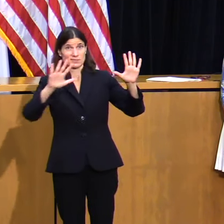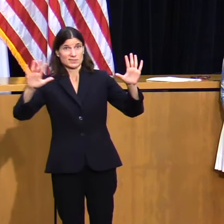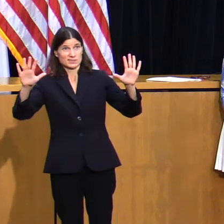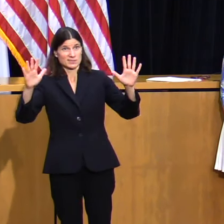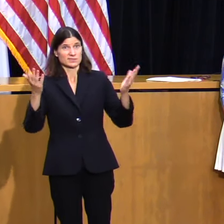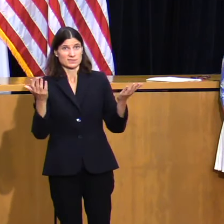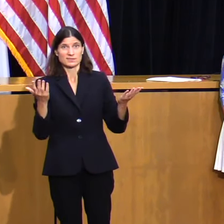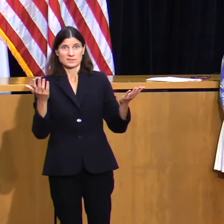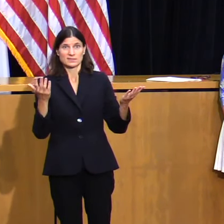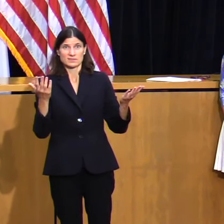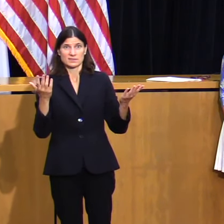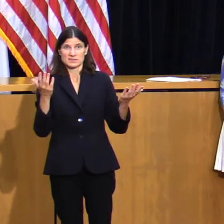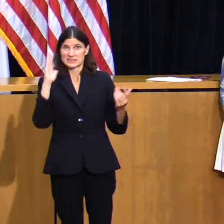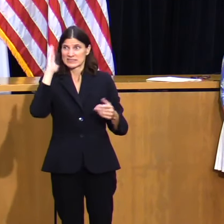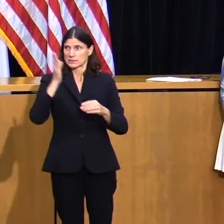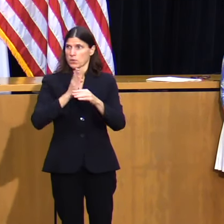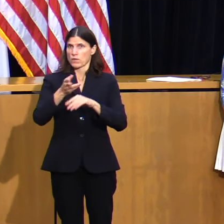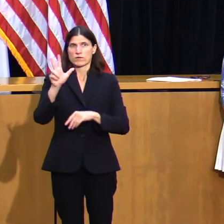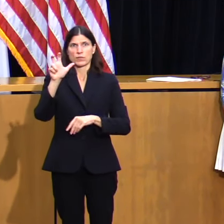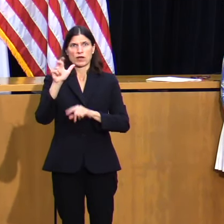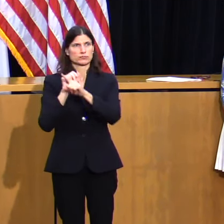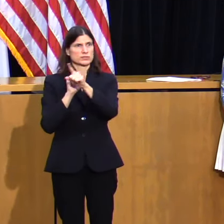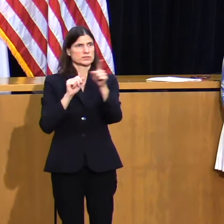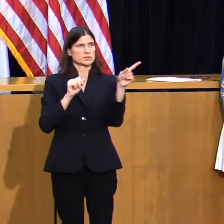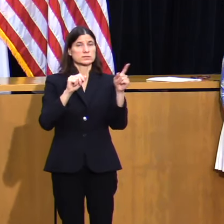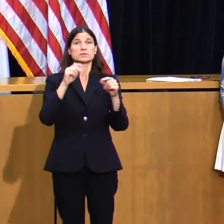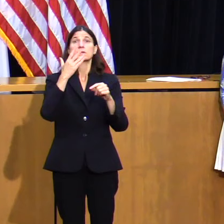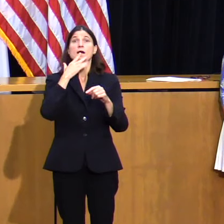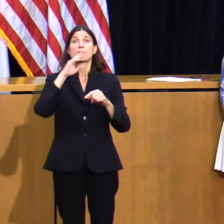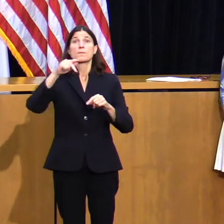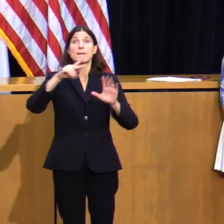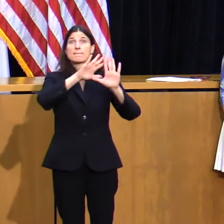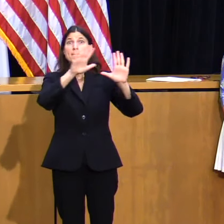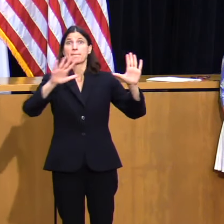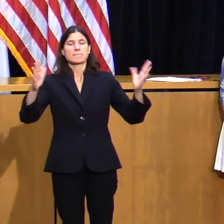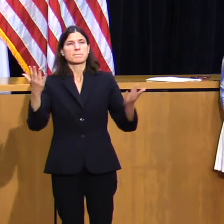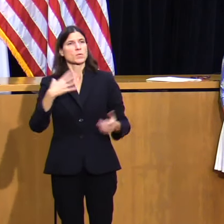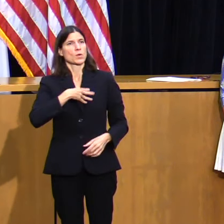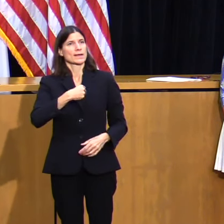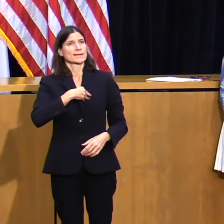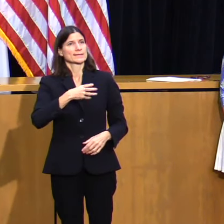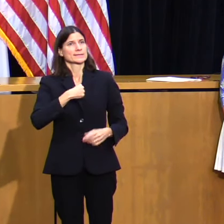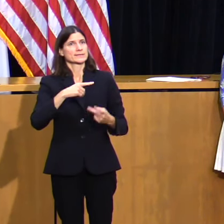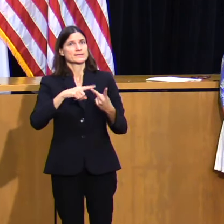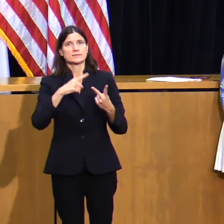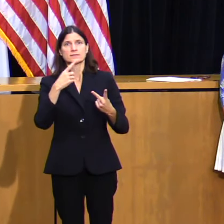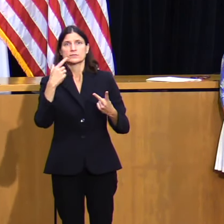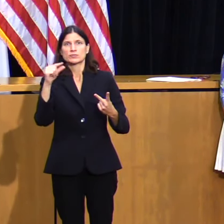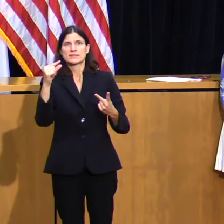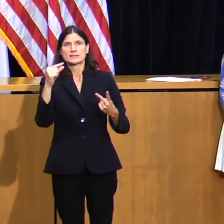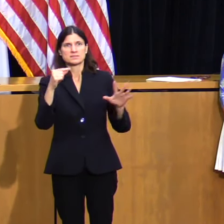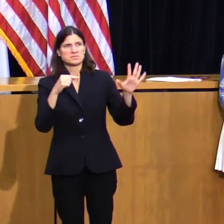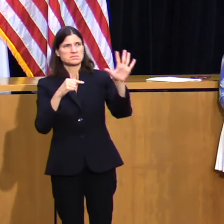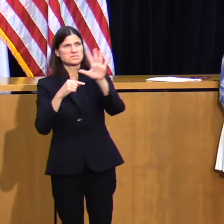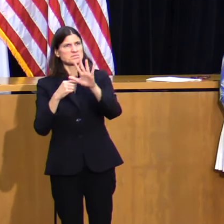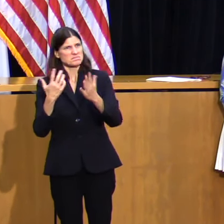be a fair amount of confidence in those communities that a hybrid model or some version of hybrid plus in